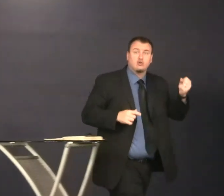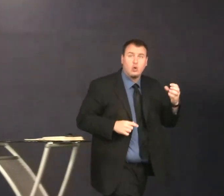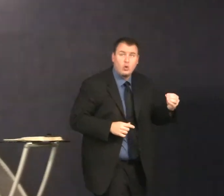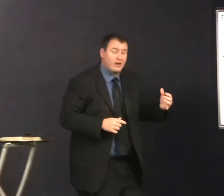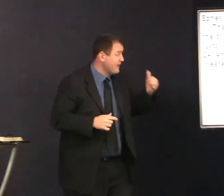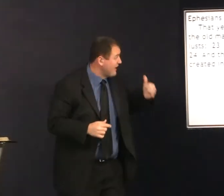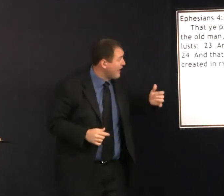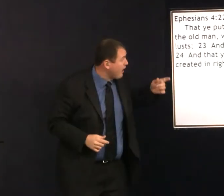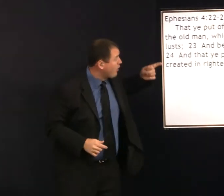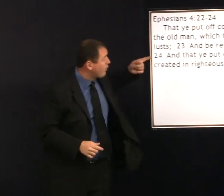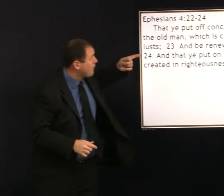So,